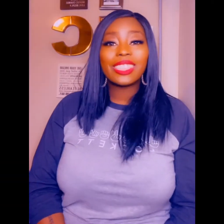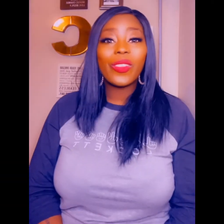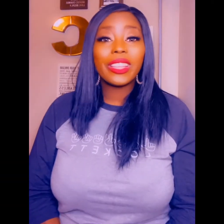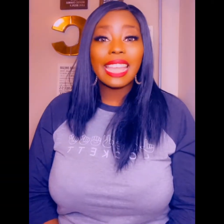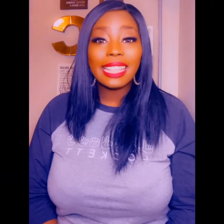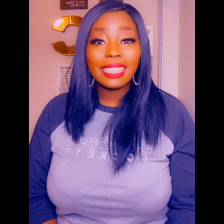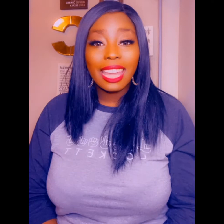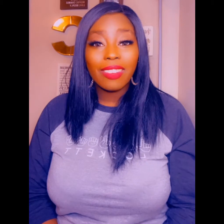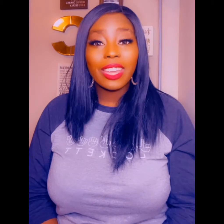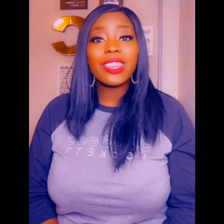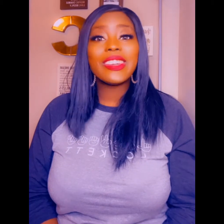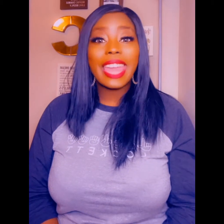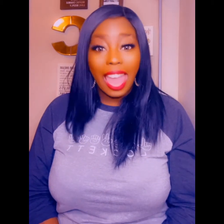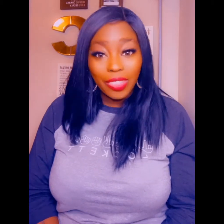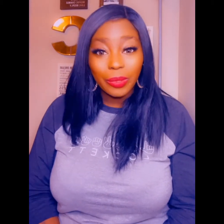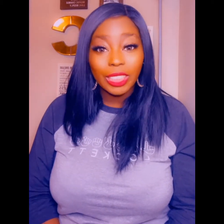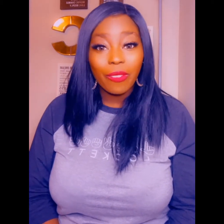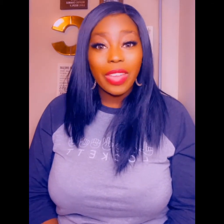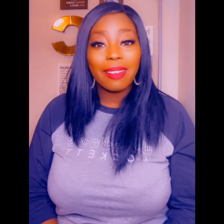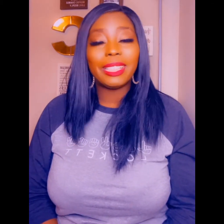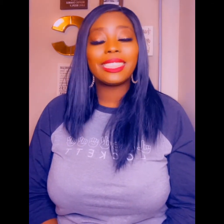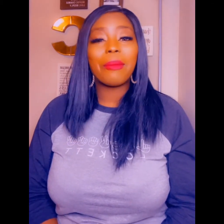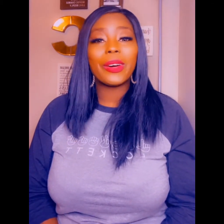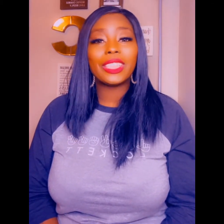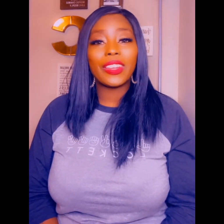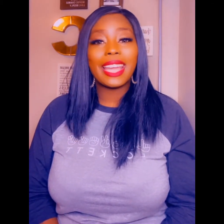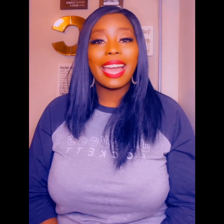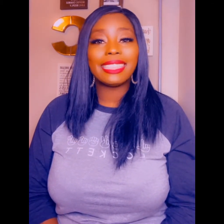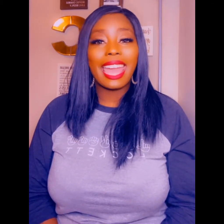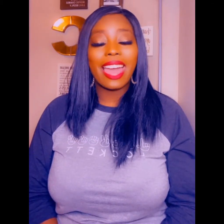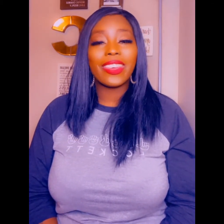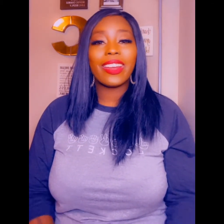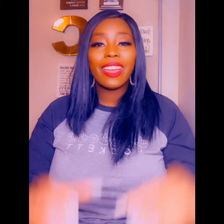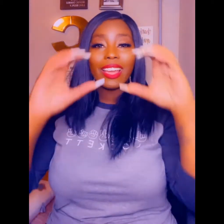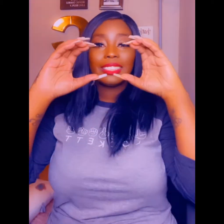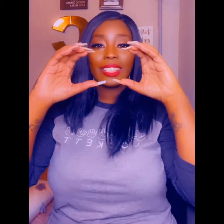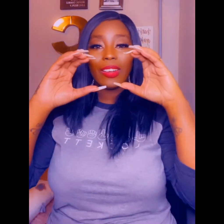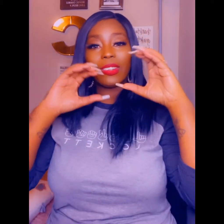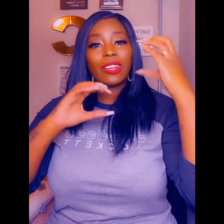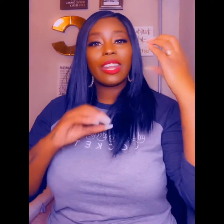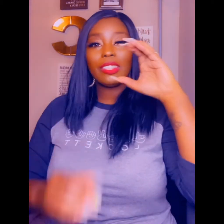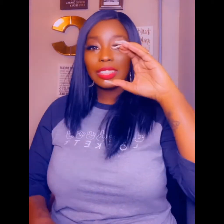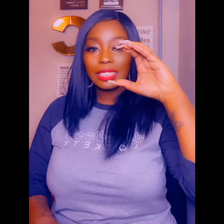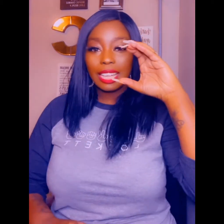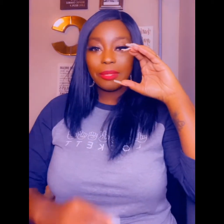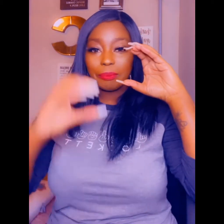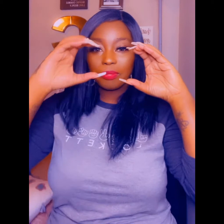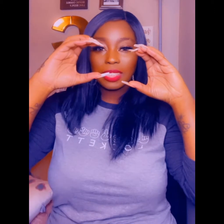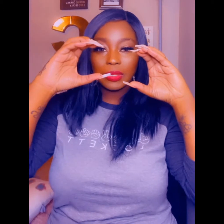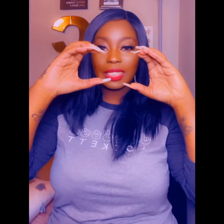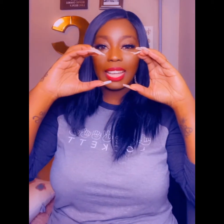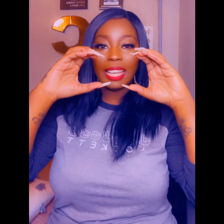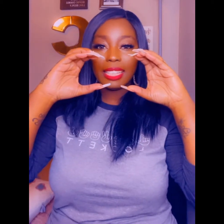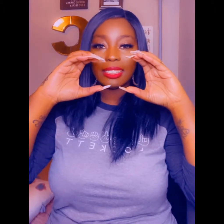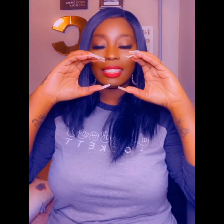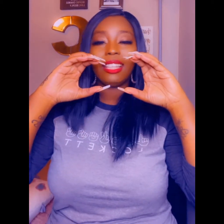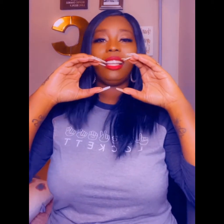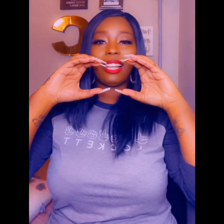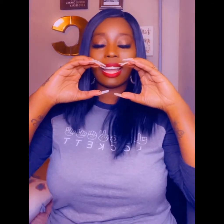for Thanksgiving, you gather with your family. So I'm going to show you guys gather. So you're going to do C, two C's, like in